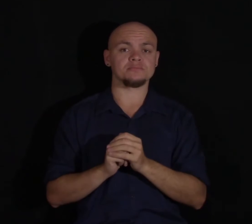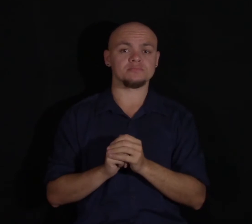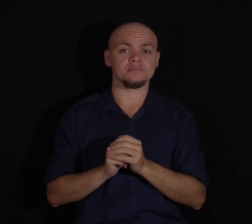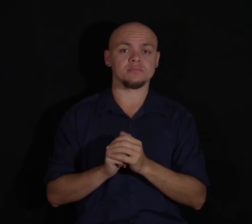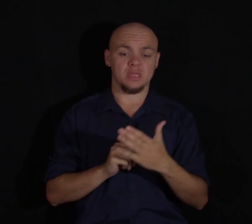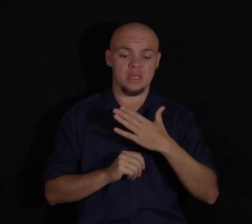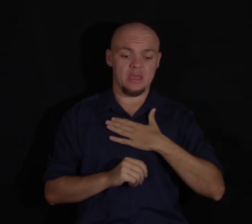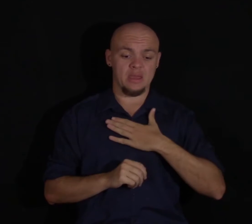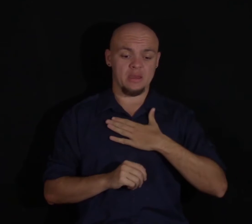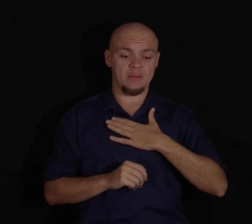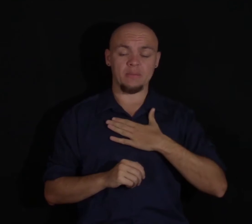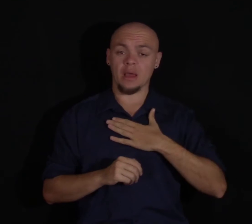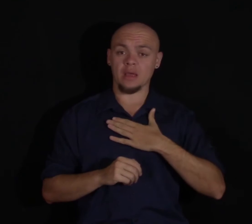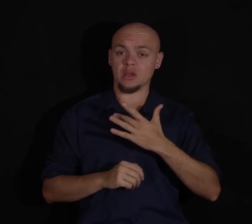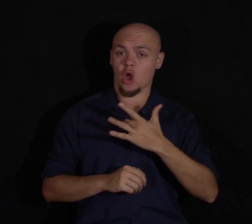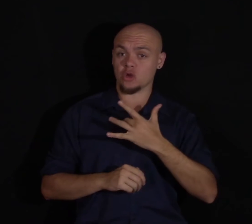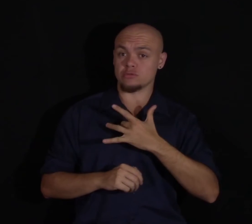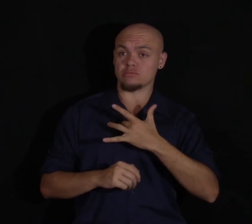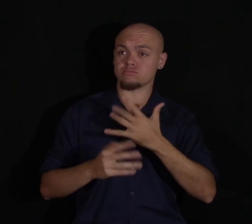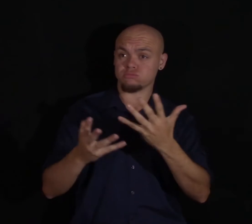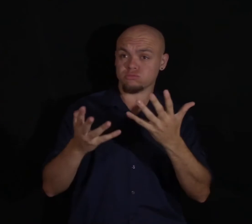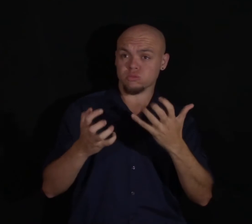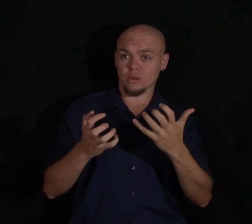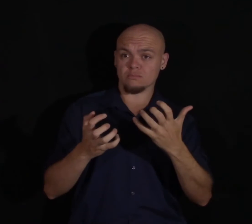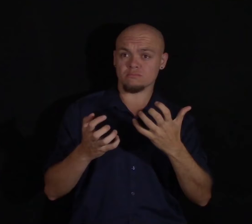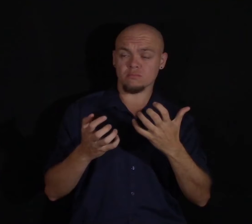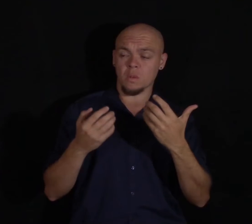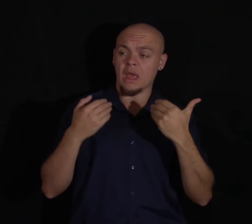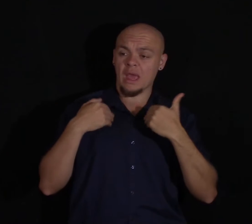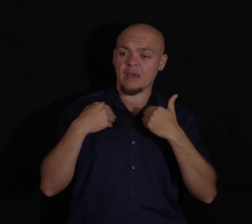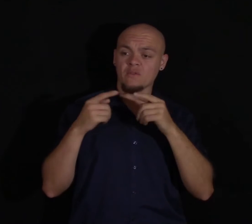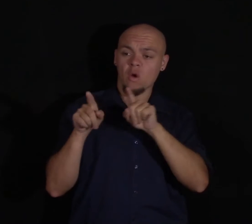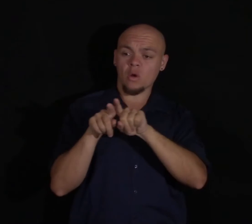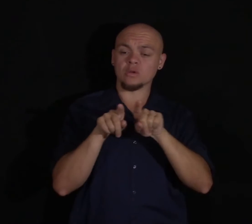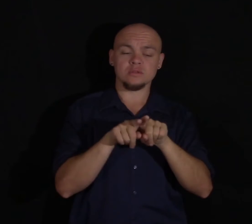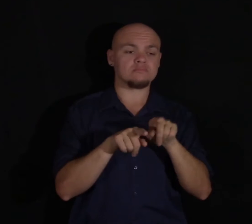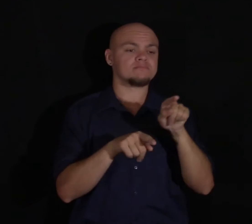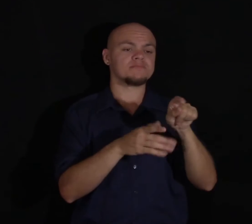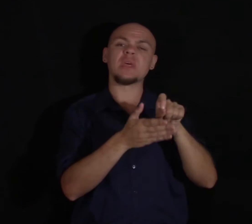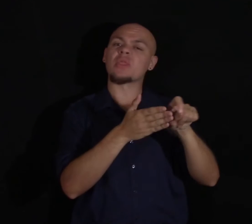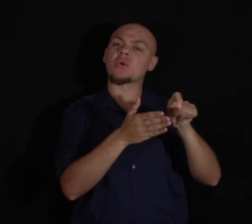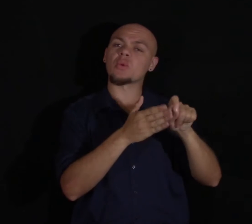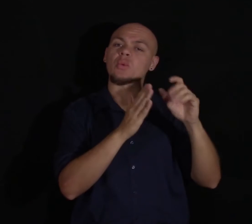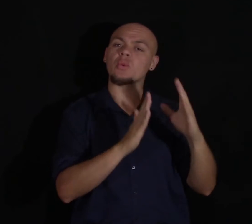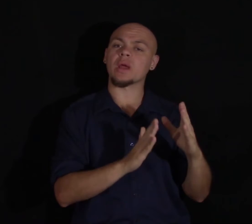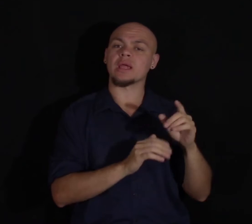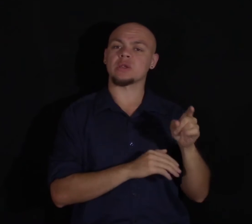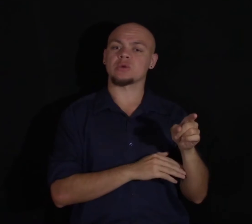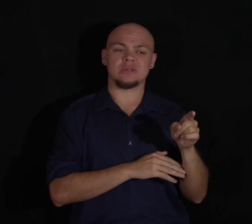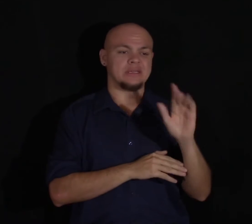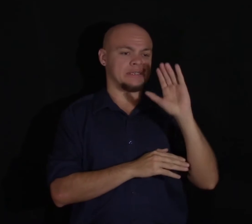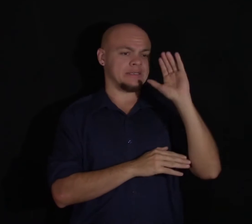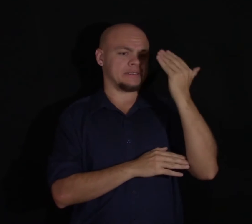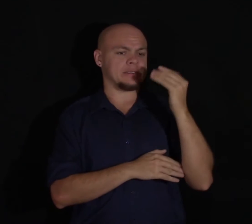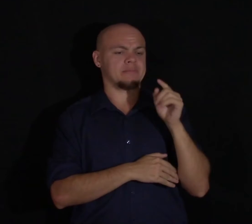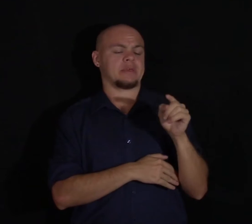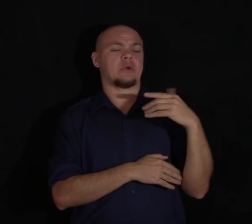own bosom. But I thought Werther himself a more divine being than I had ever beheld